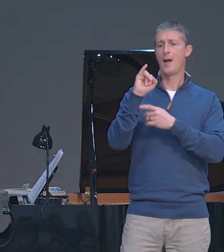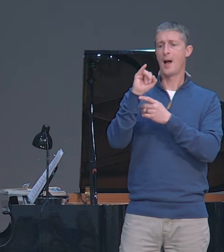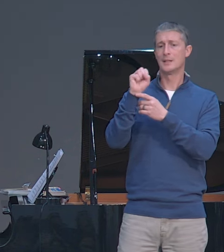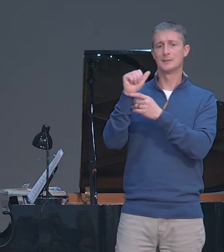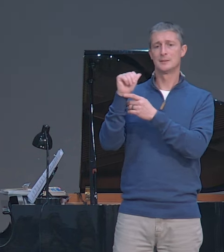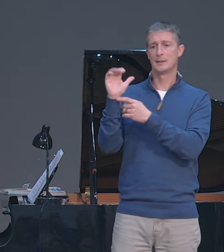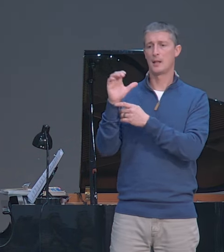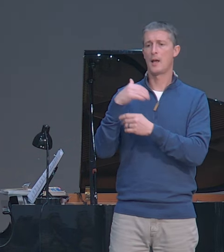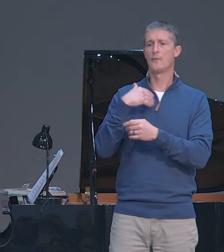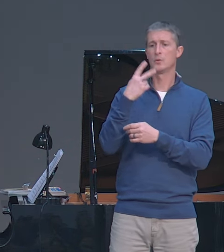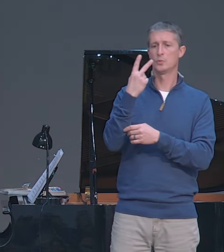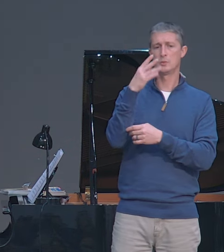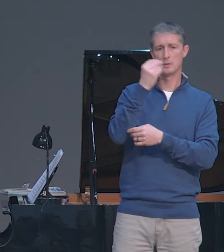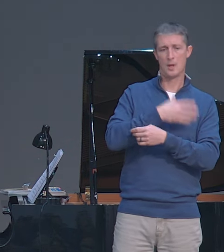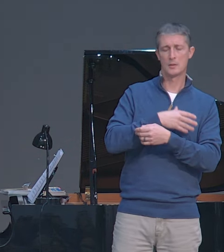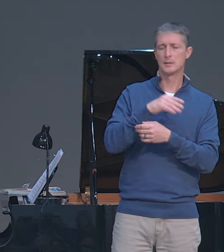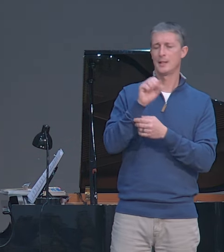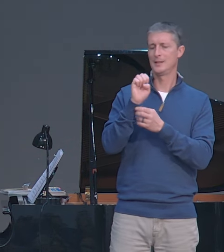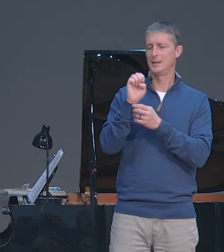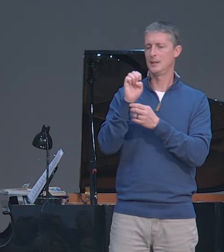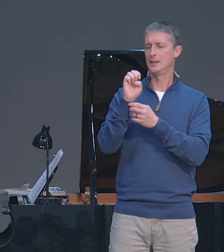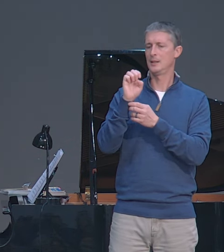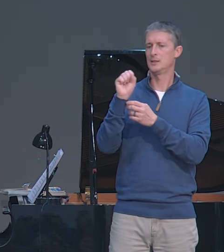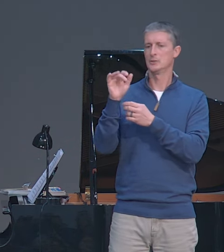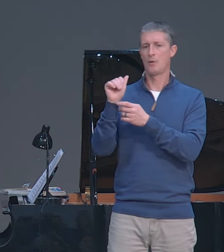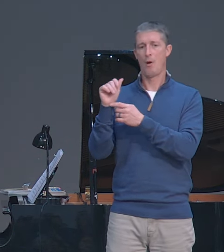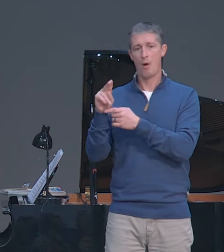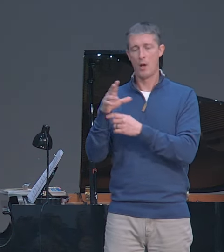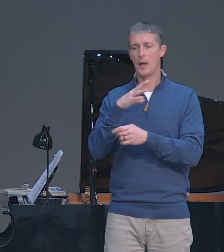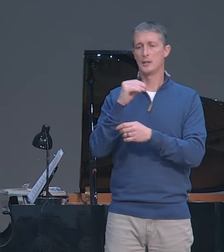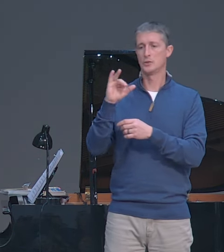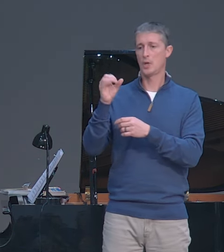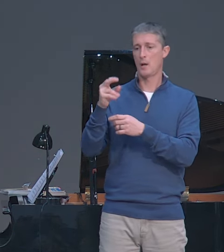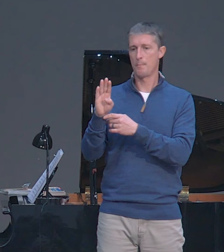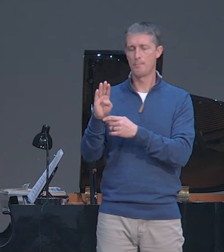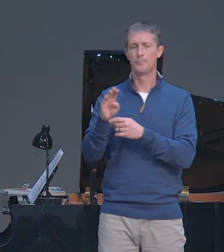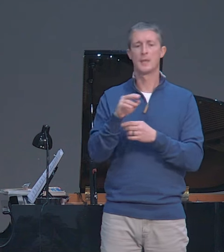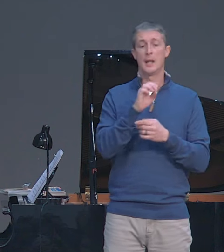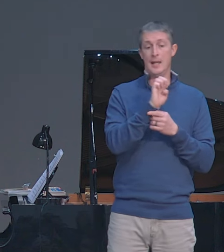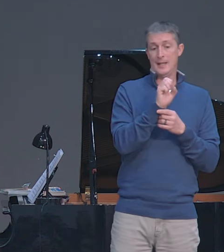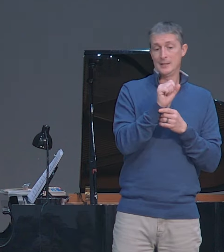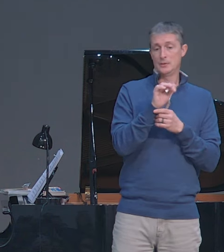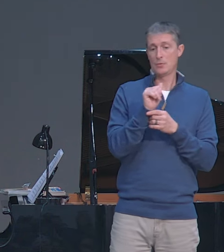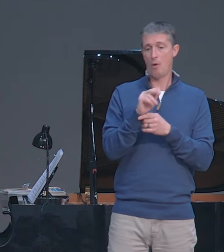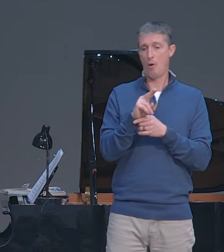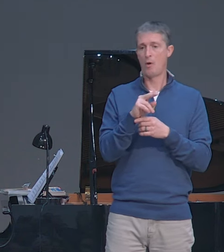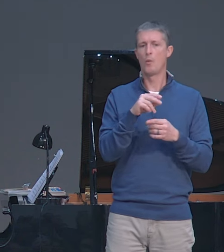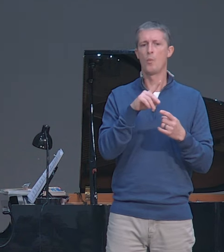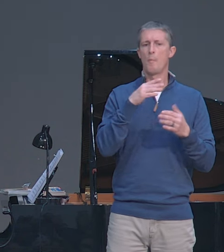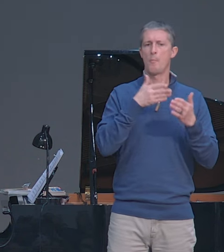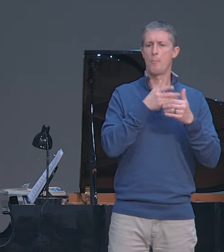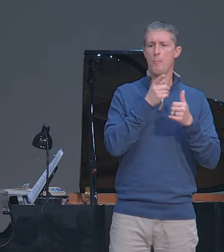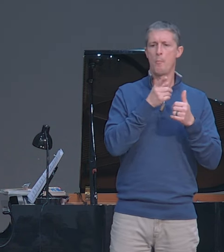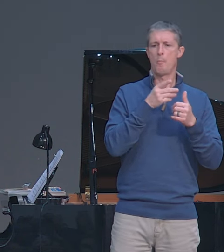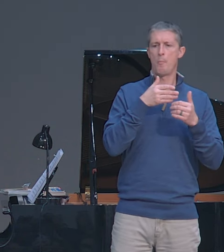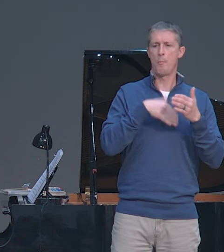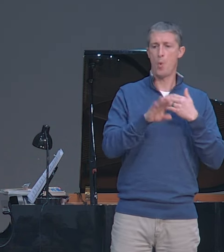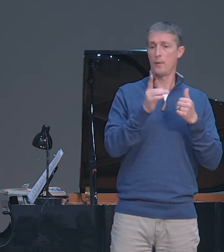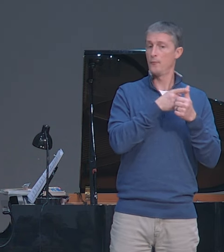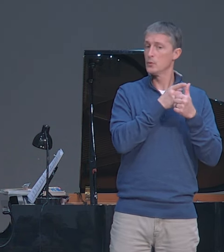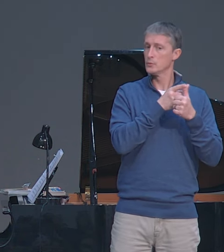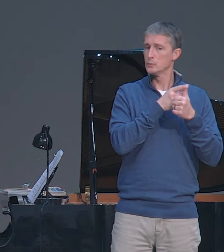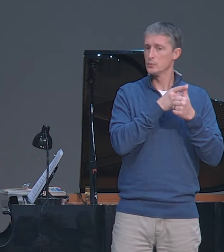that? Well, although Esau was actually born first chronologically, it was